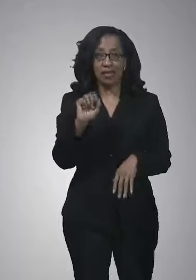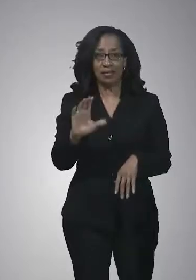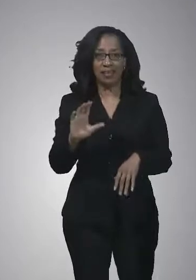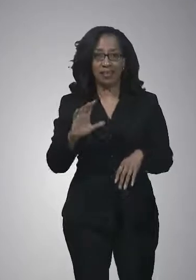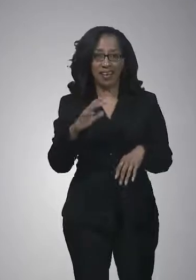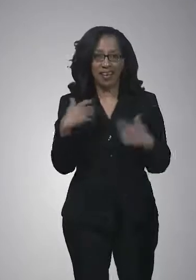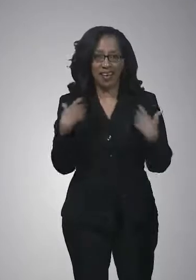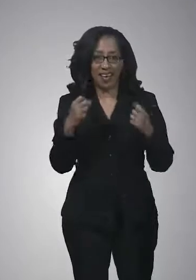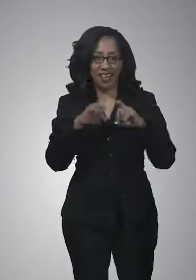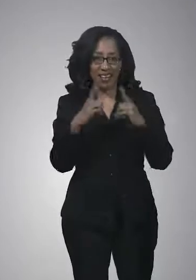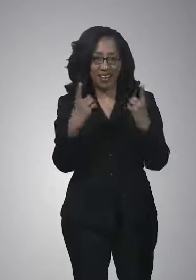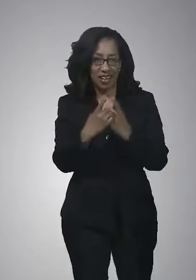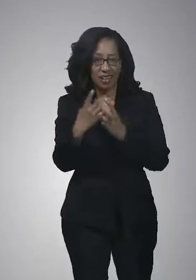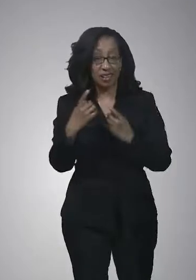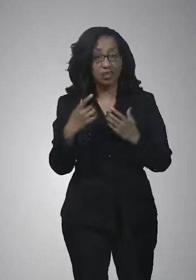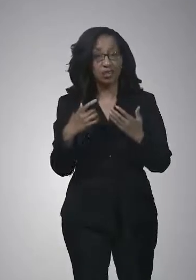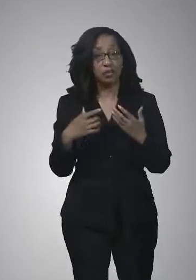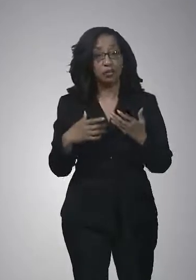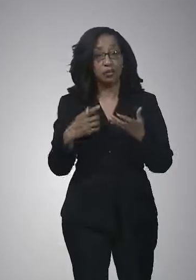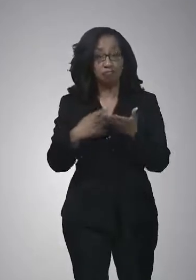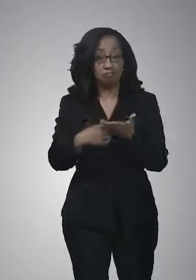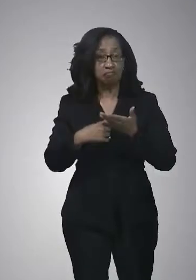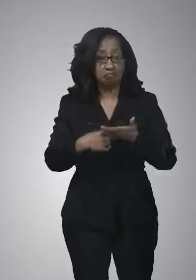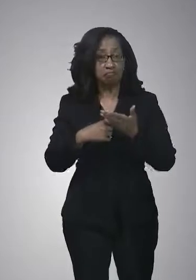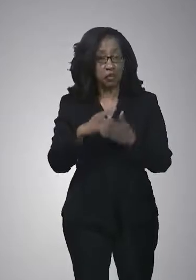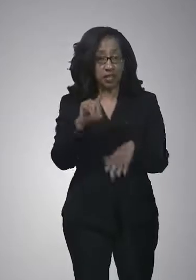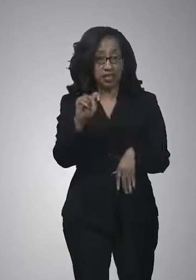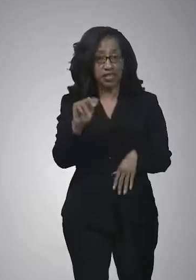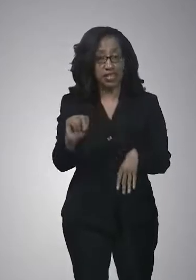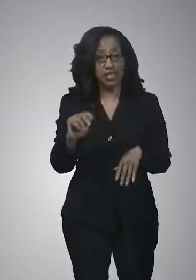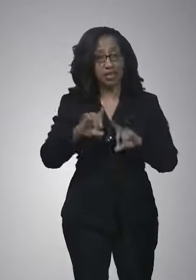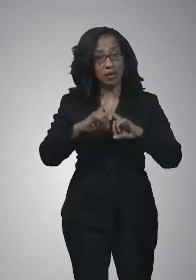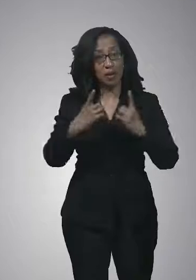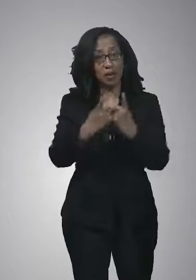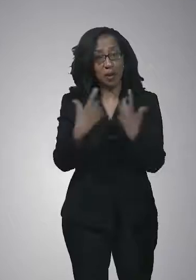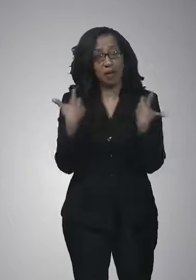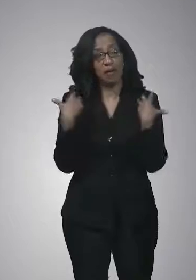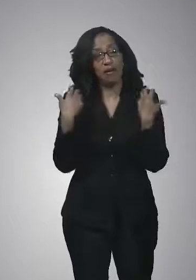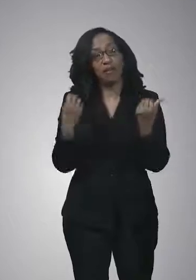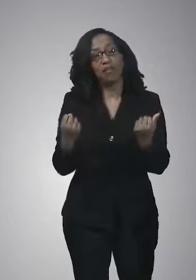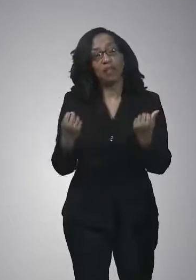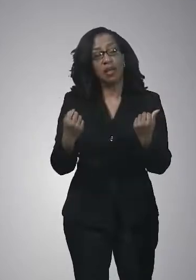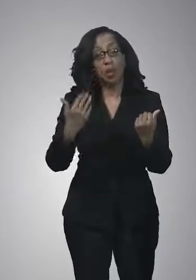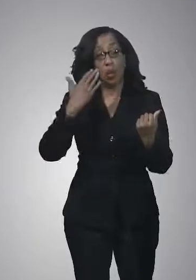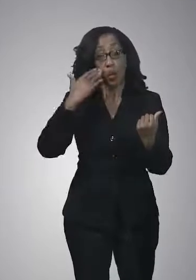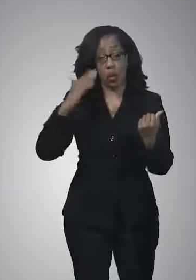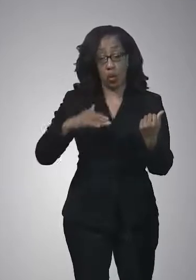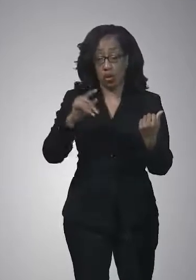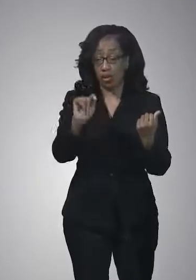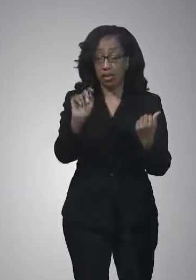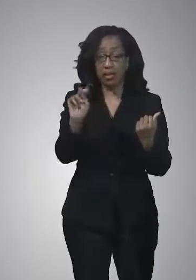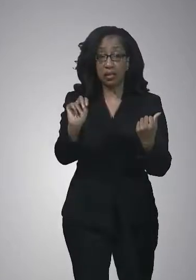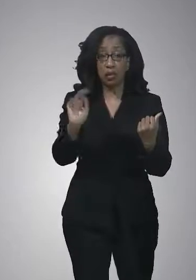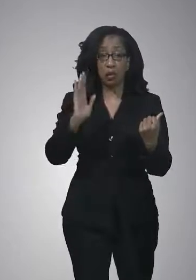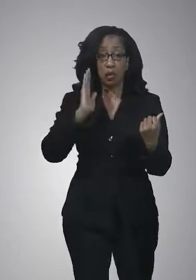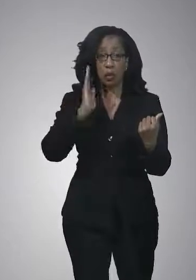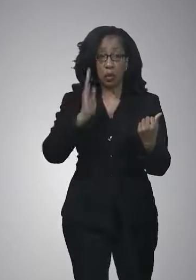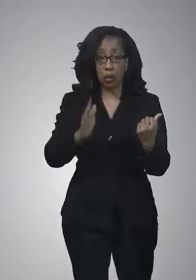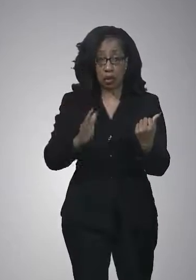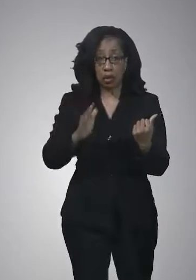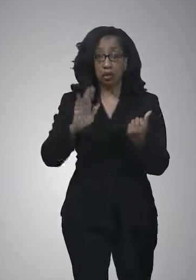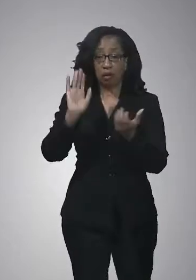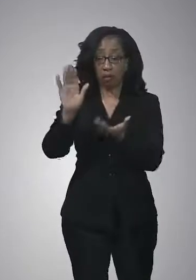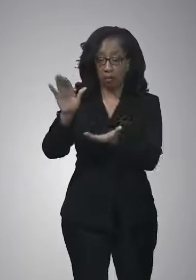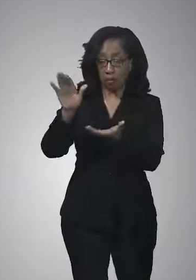communication with the Tennessee Department of Health. And we know that Tennessee is going to get an allotment just